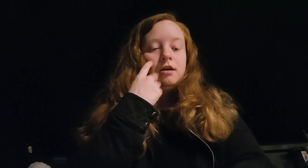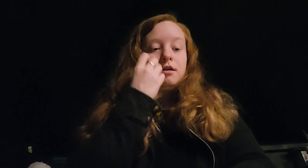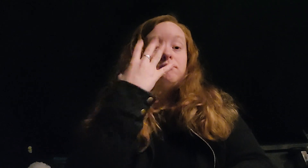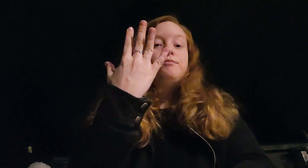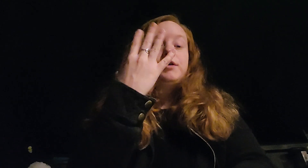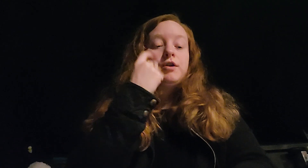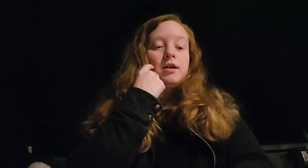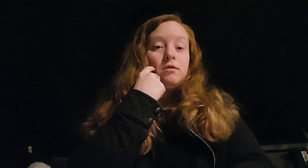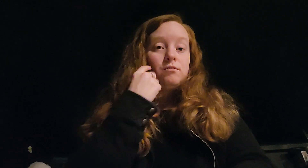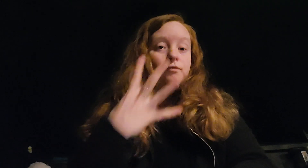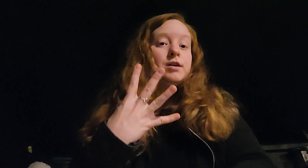and bring your hand out. Risk